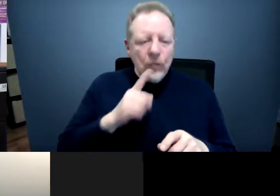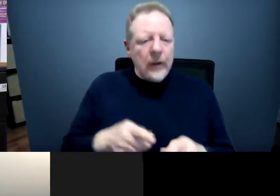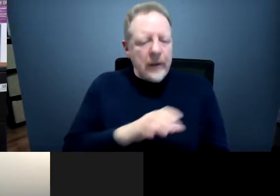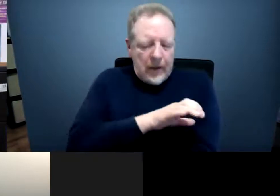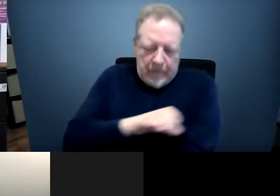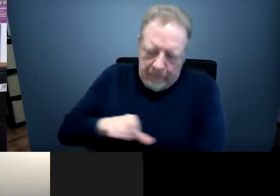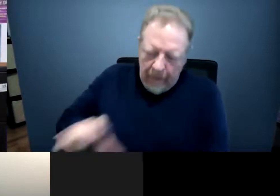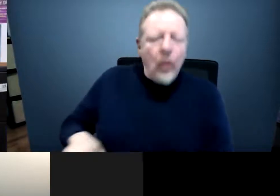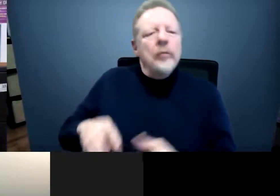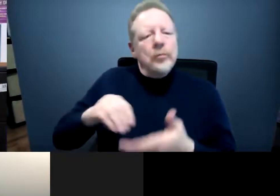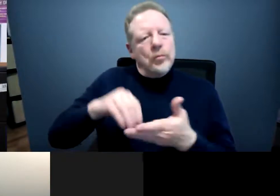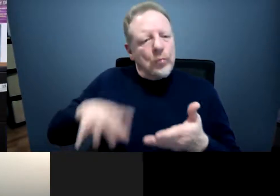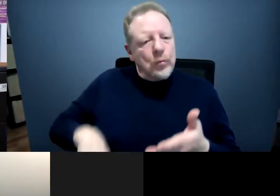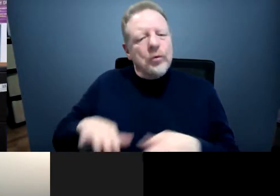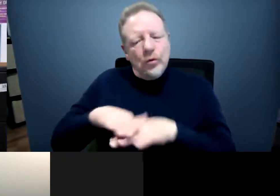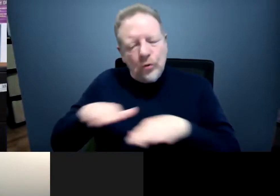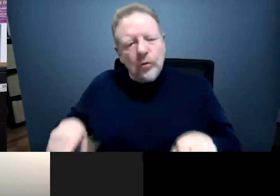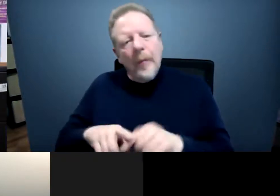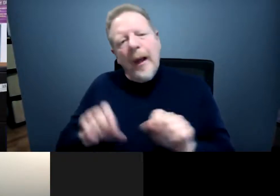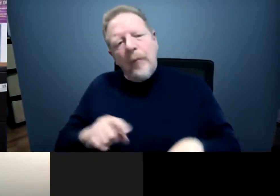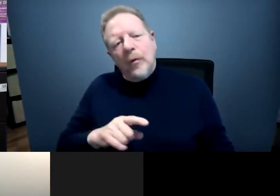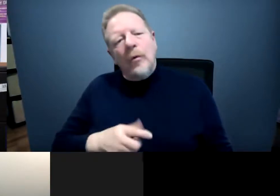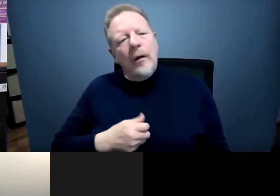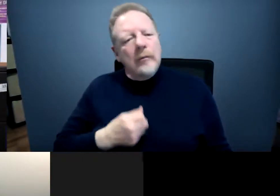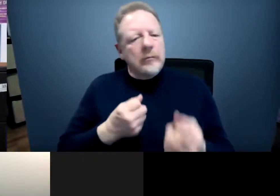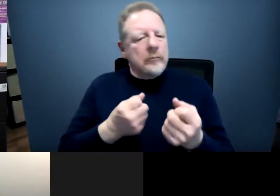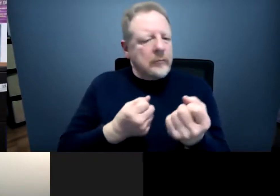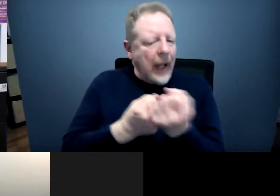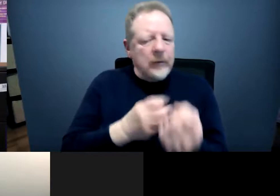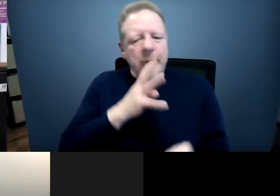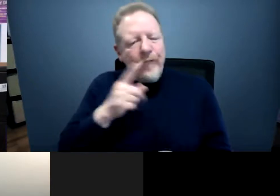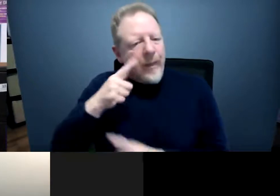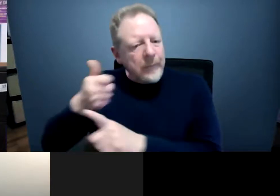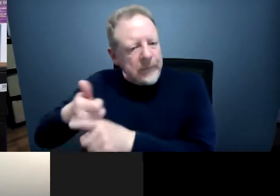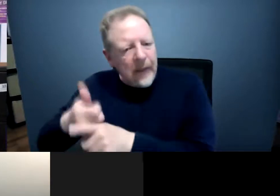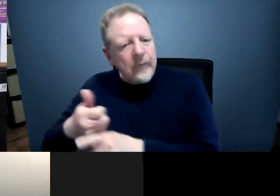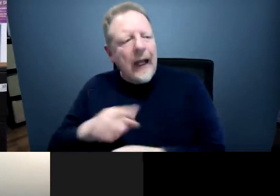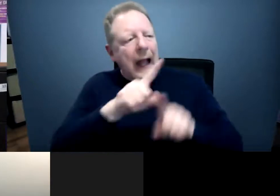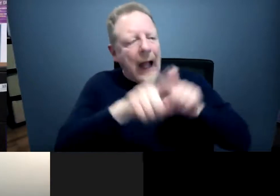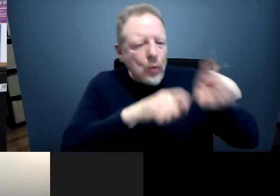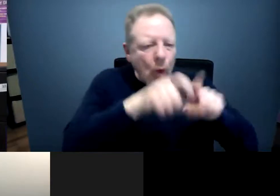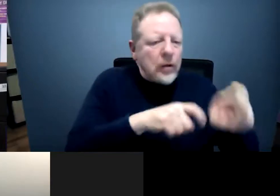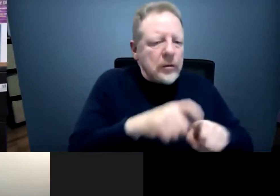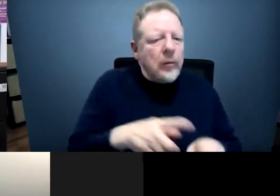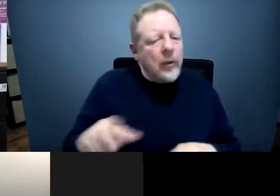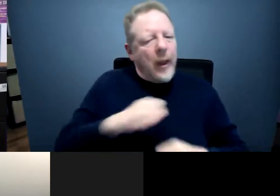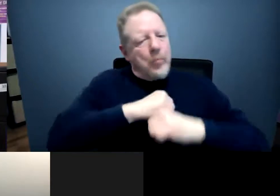feel we can be able to ask any question or talk about anything, because they're protected by